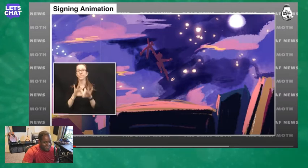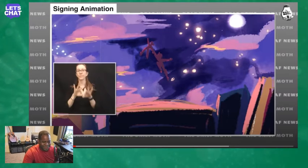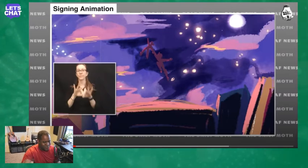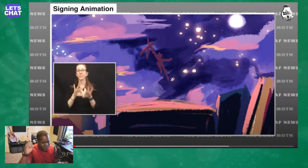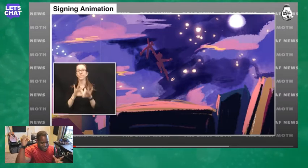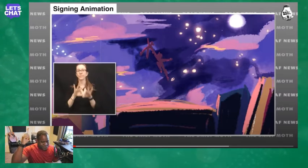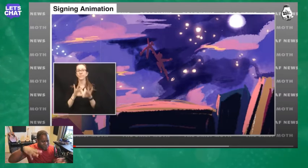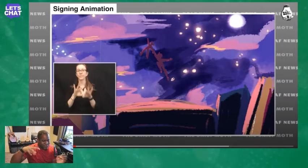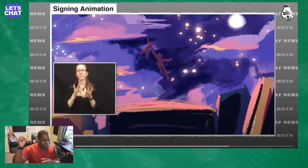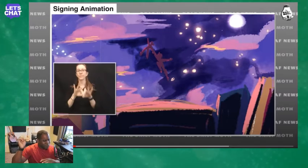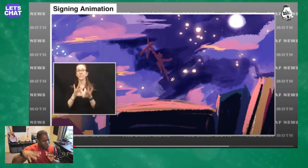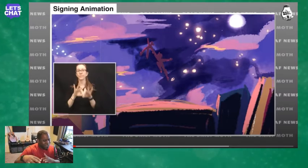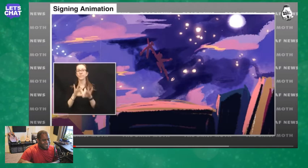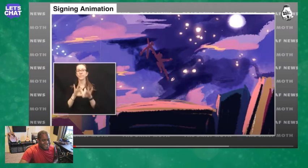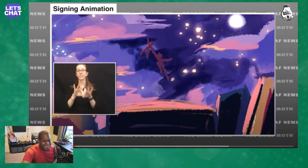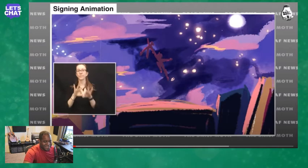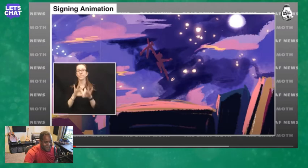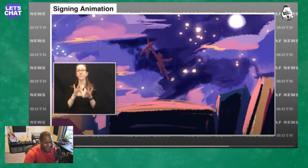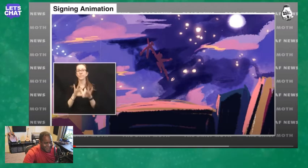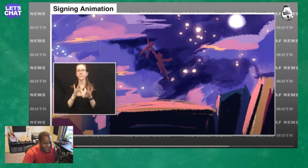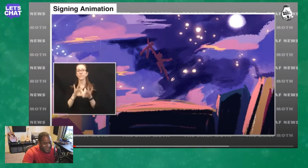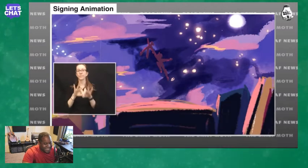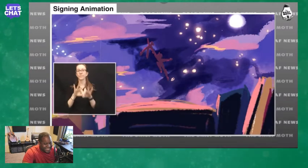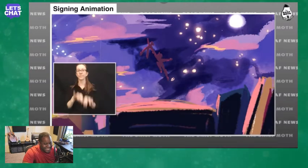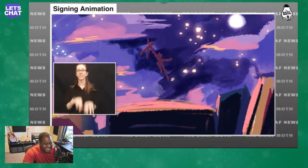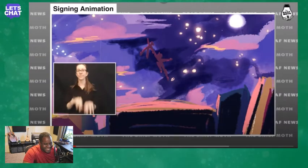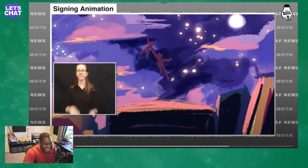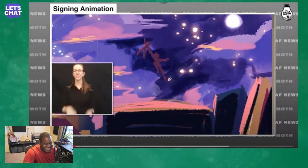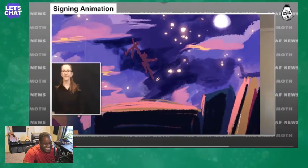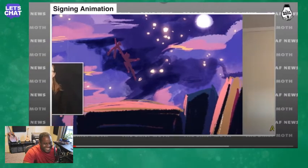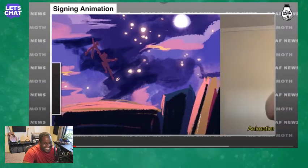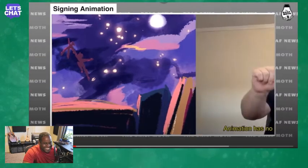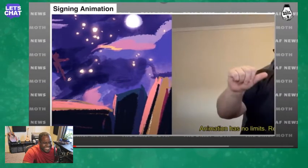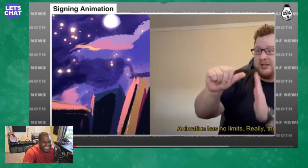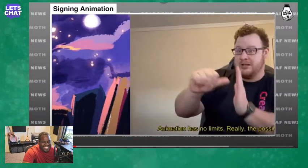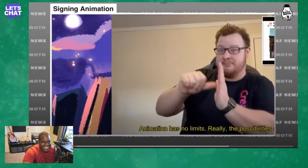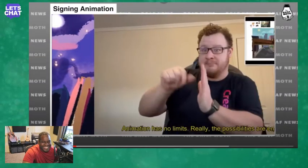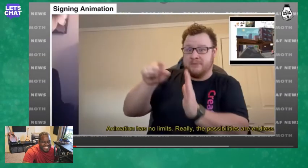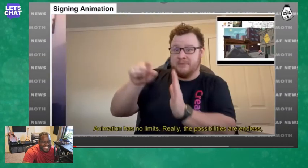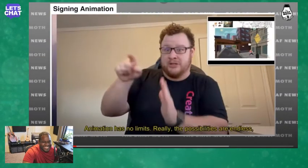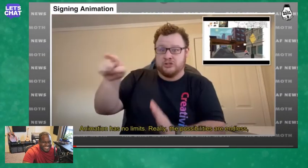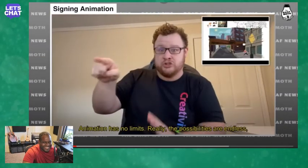like, just like, dude, you can do anything you want. He looks like Seth Rogen too.